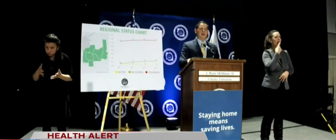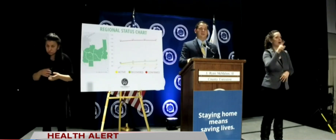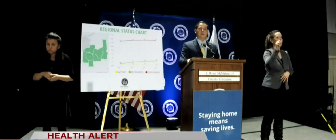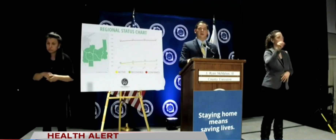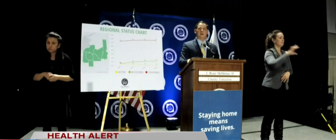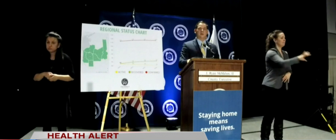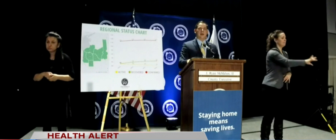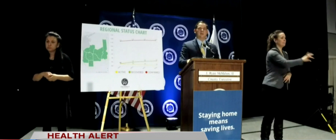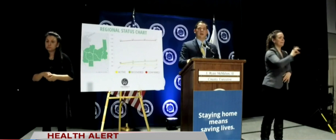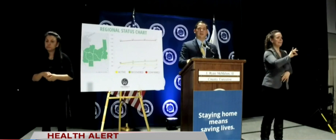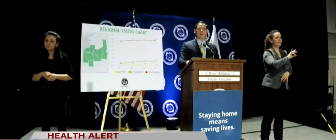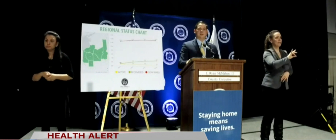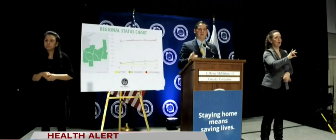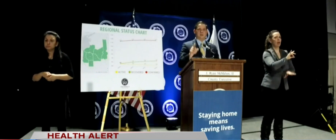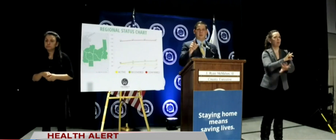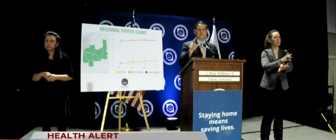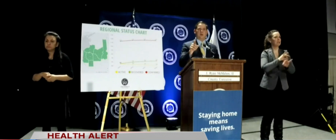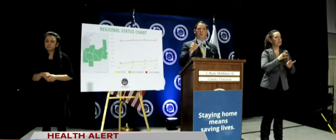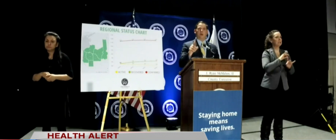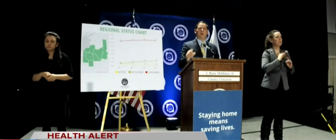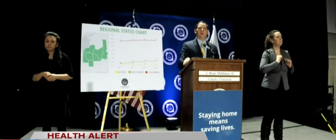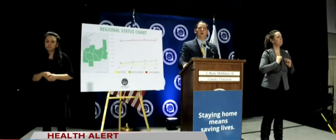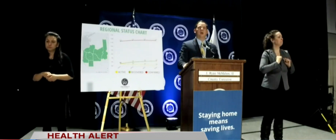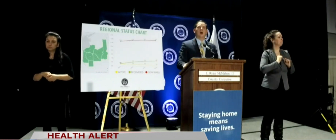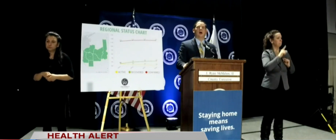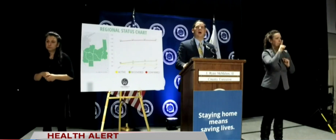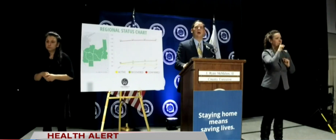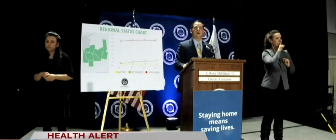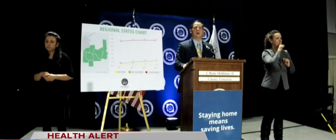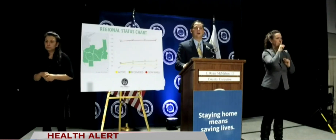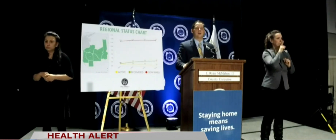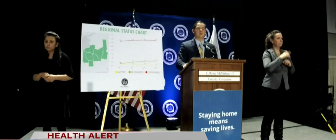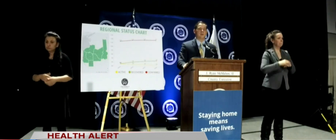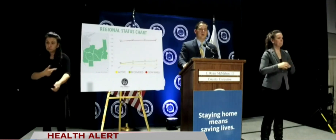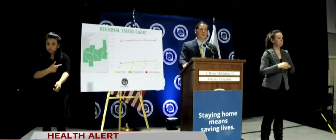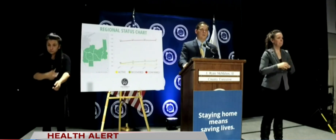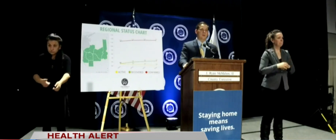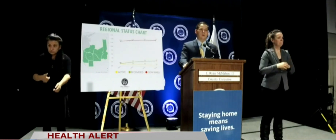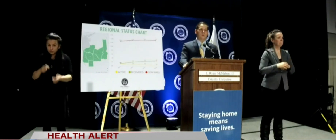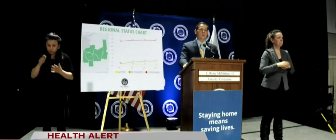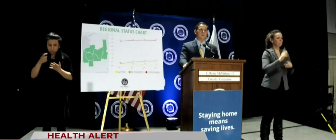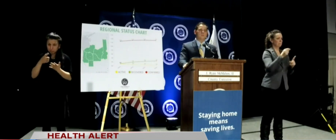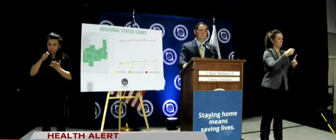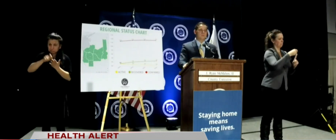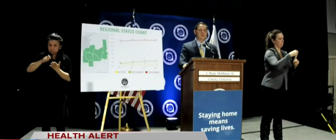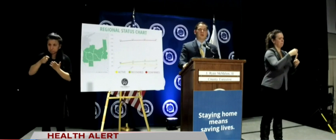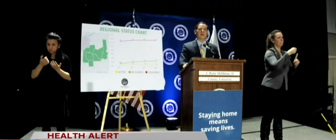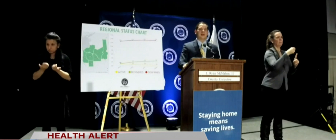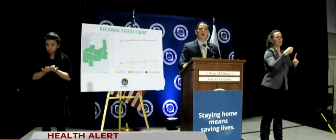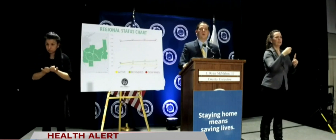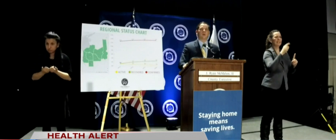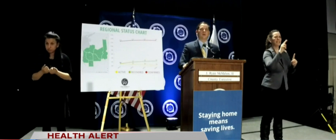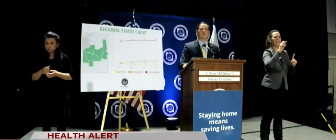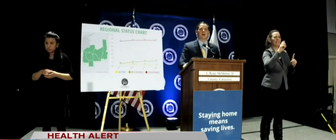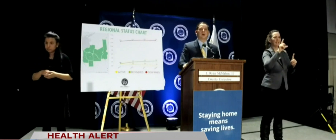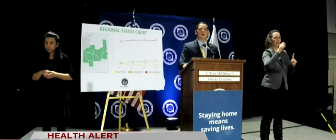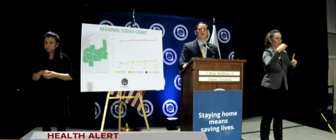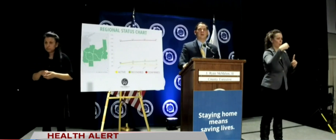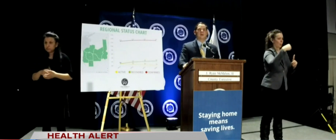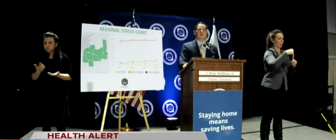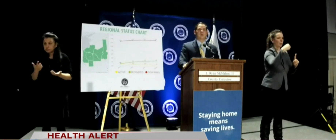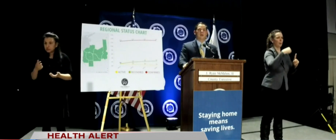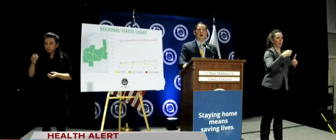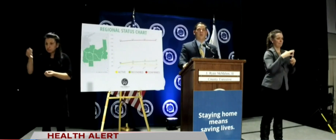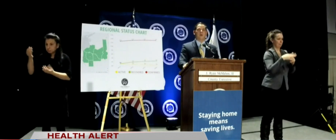a voluntary antibody test. I think it was like a finger prick, and hopefully they'll share that data with us